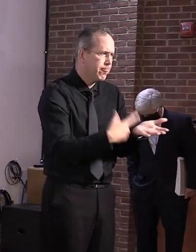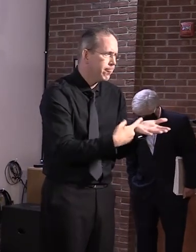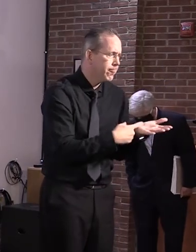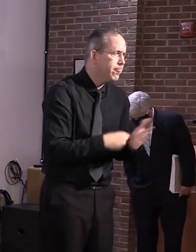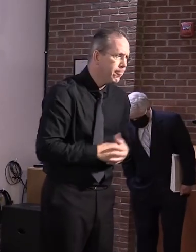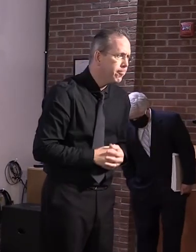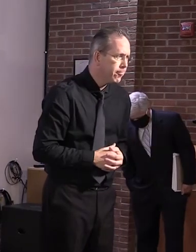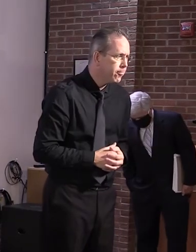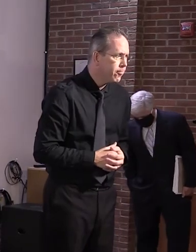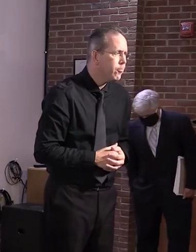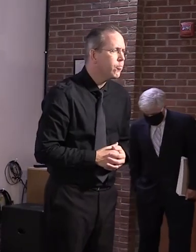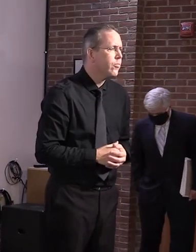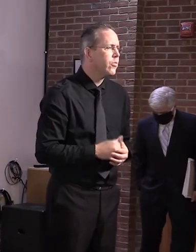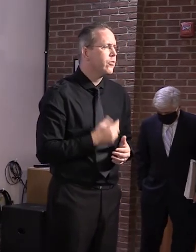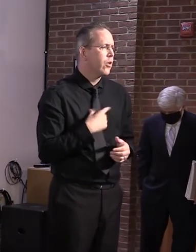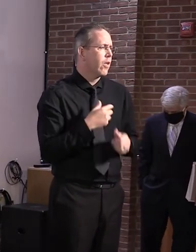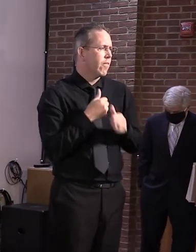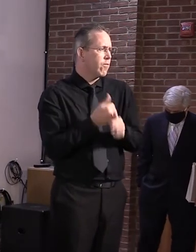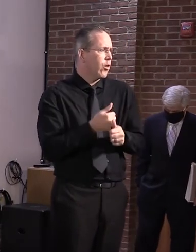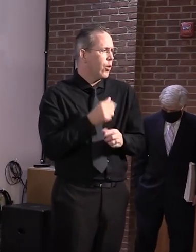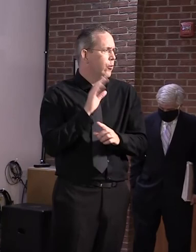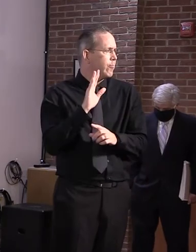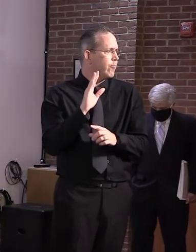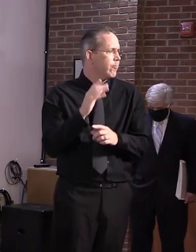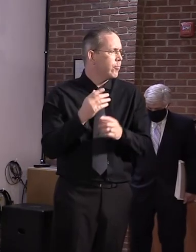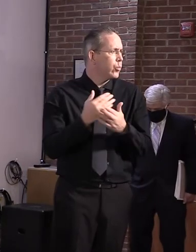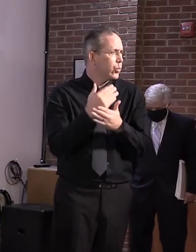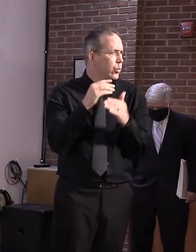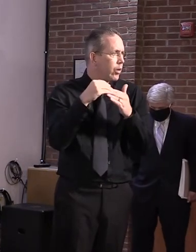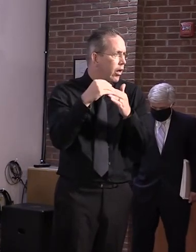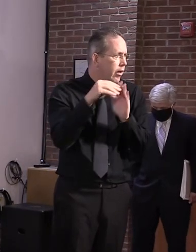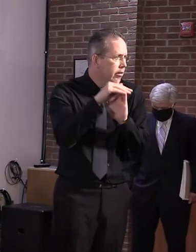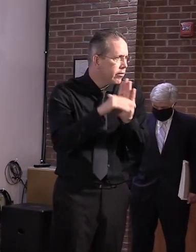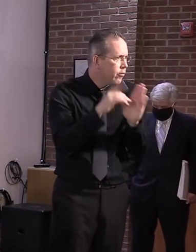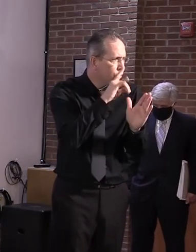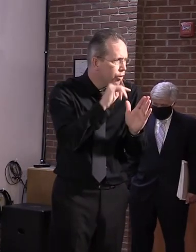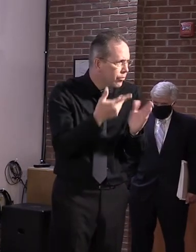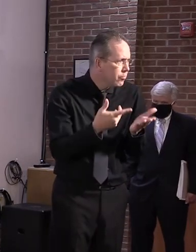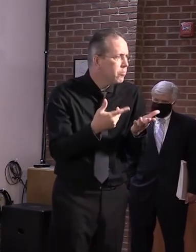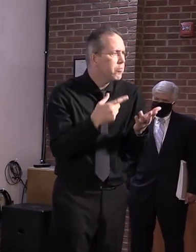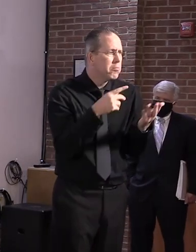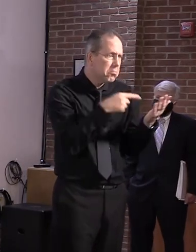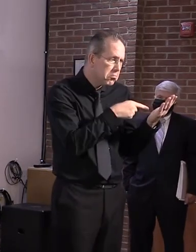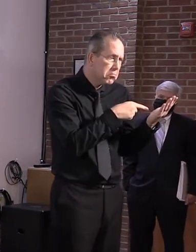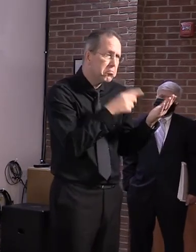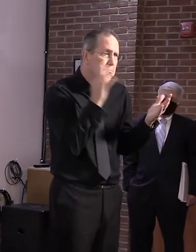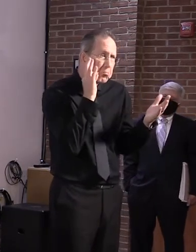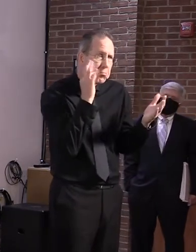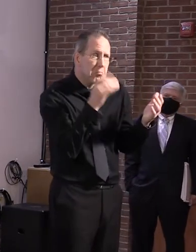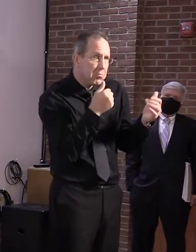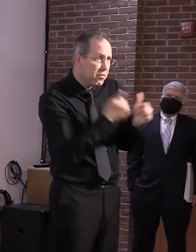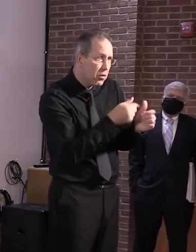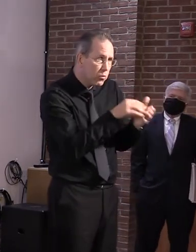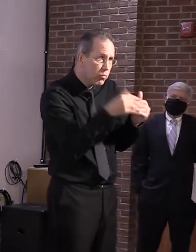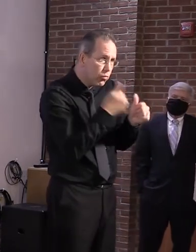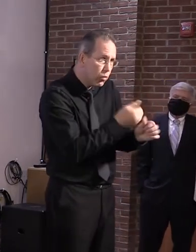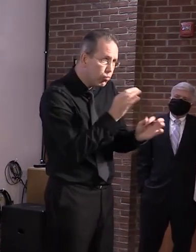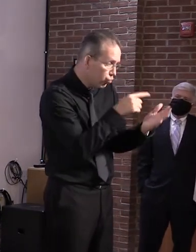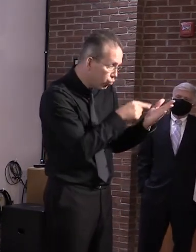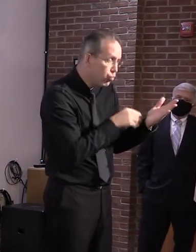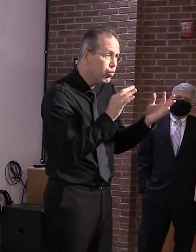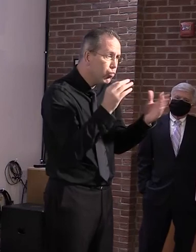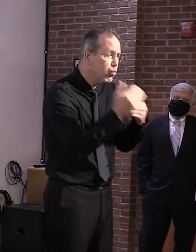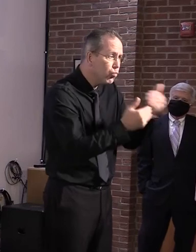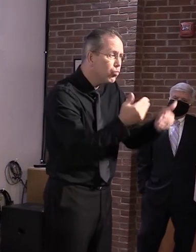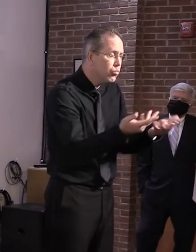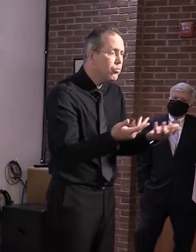being issued, and how we can make that work. If there are other options, you know, for the fall, I think at this